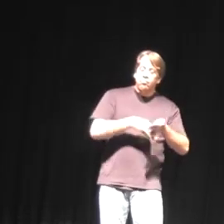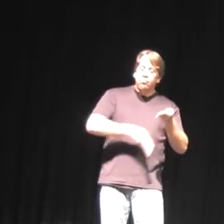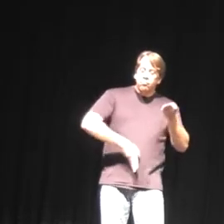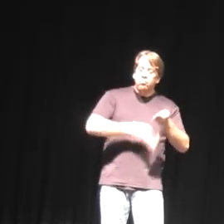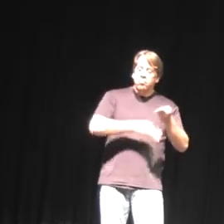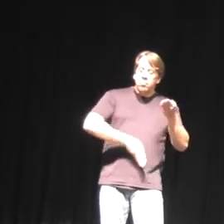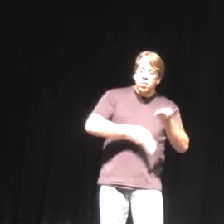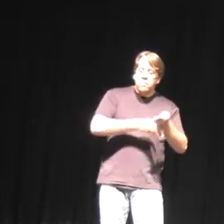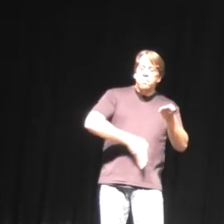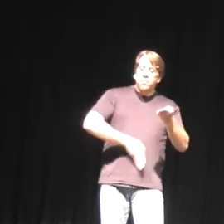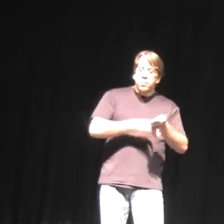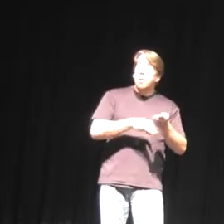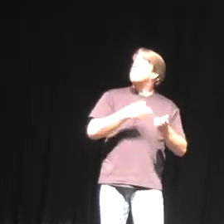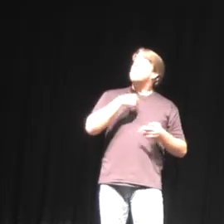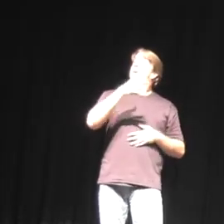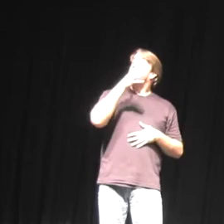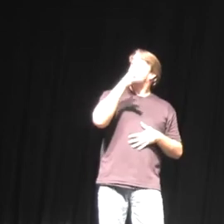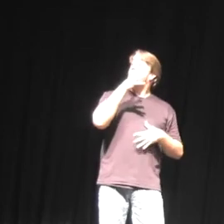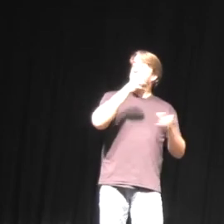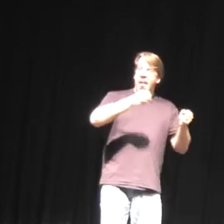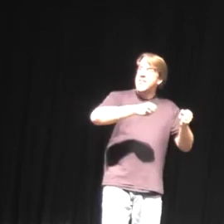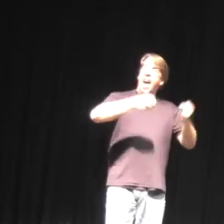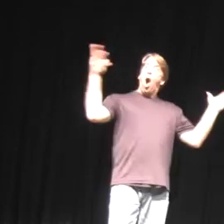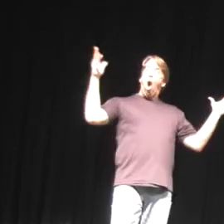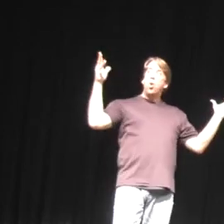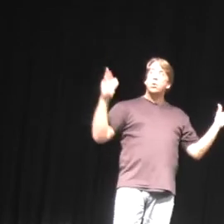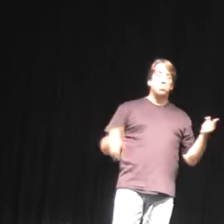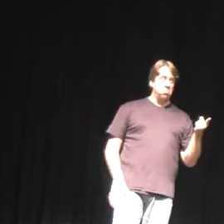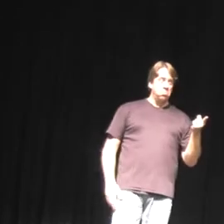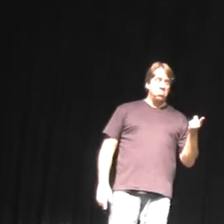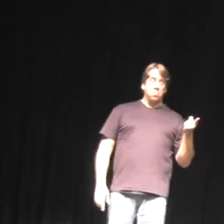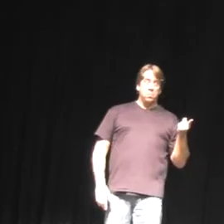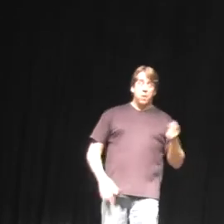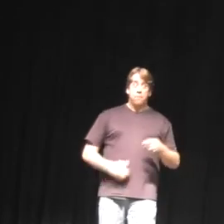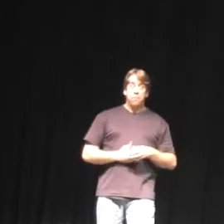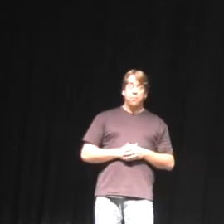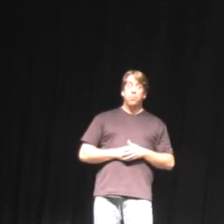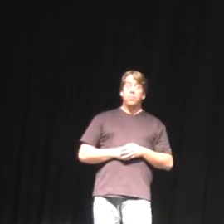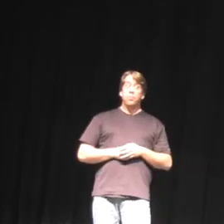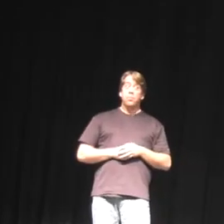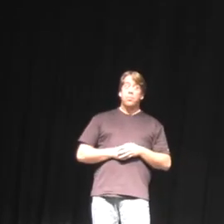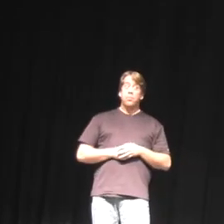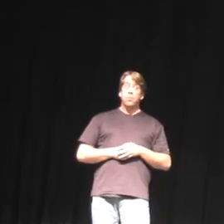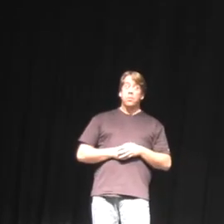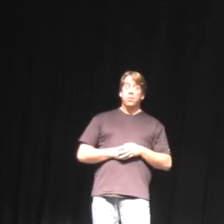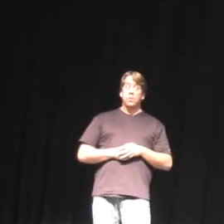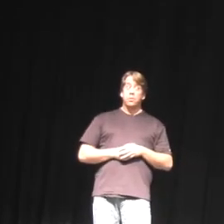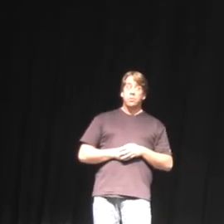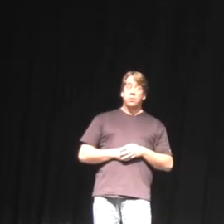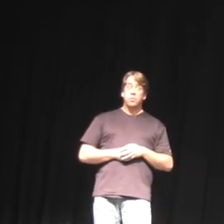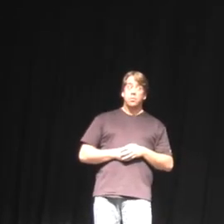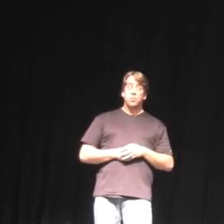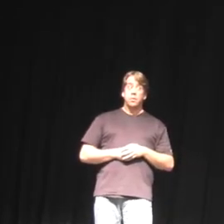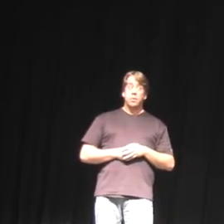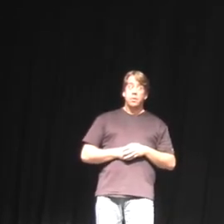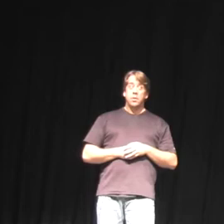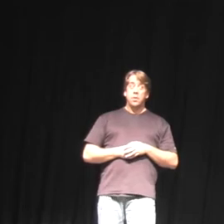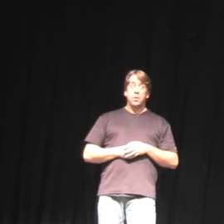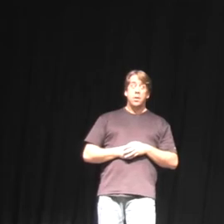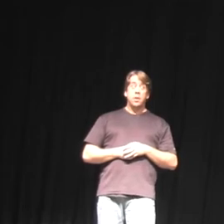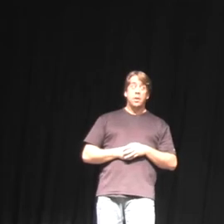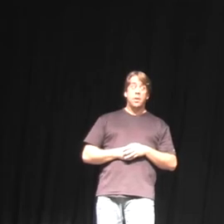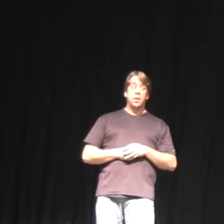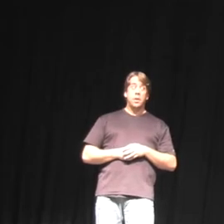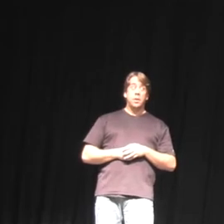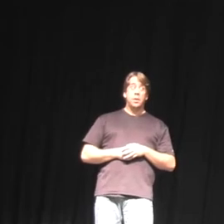I kicked her seat so much she let go of the steering wheel, turned around, and yelled at me just like this. I'm in the back seat going,